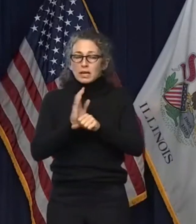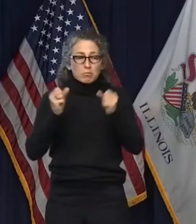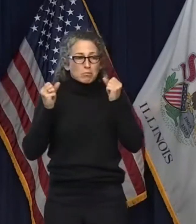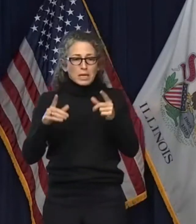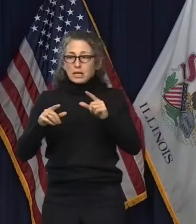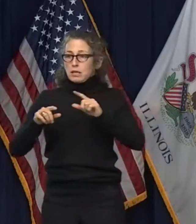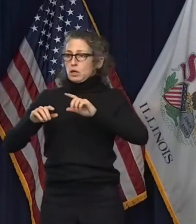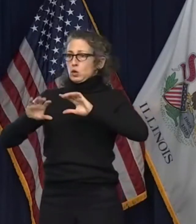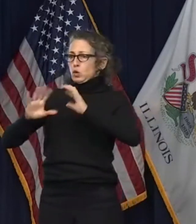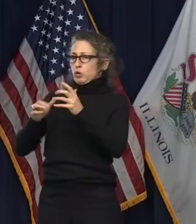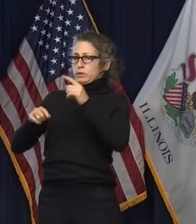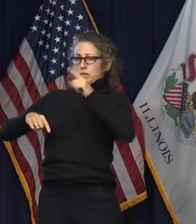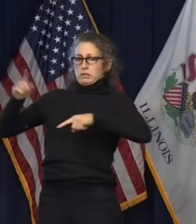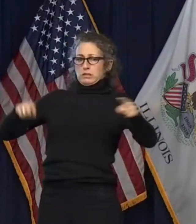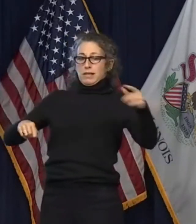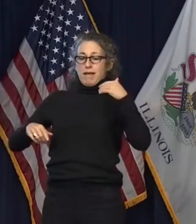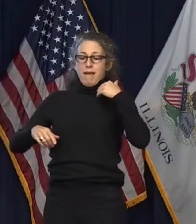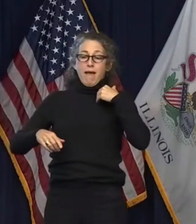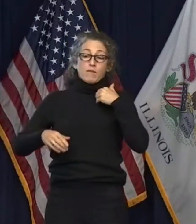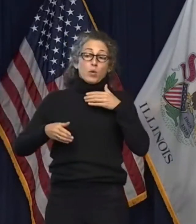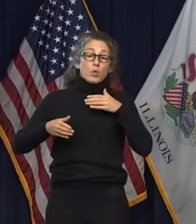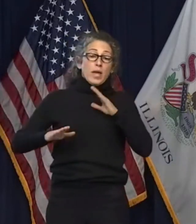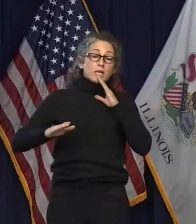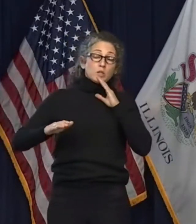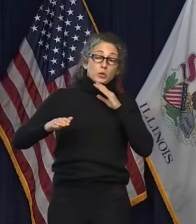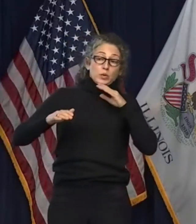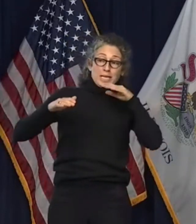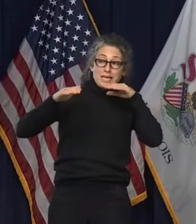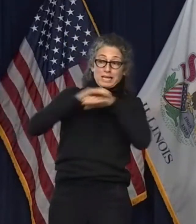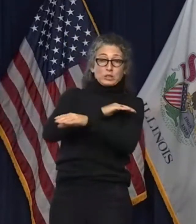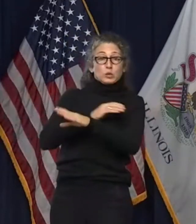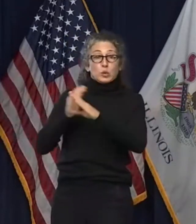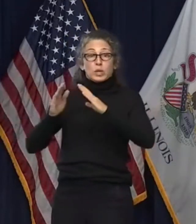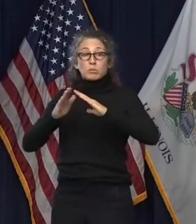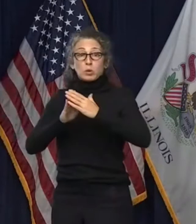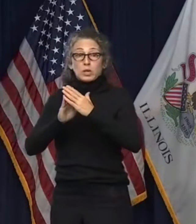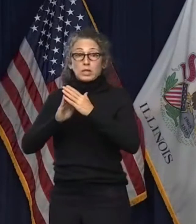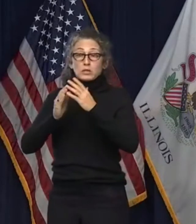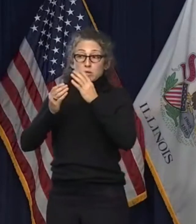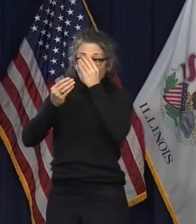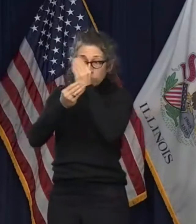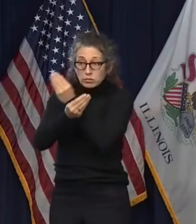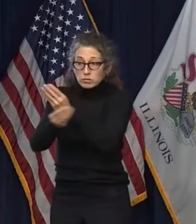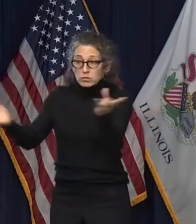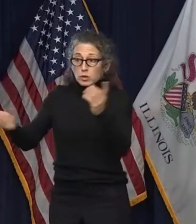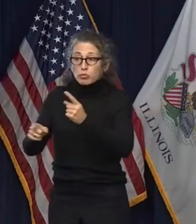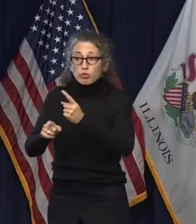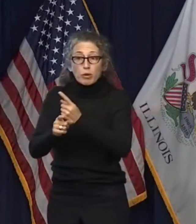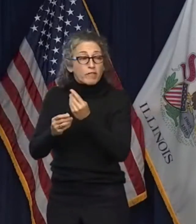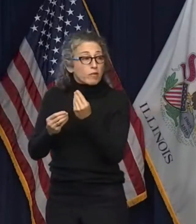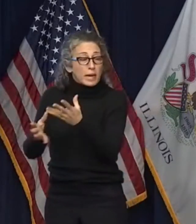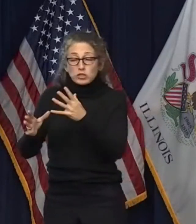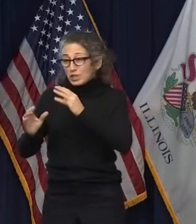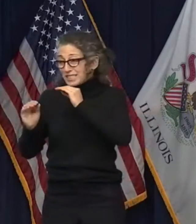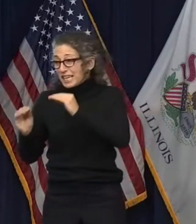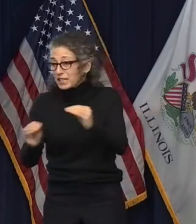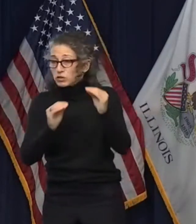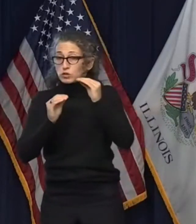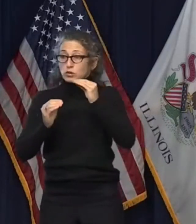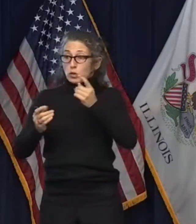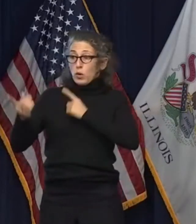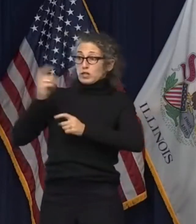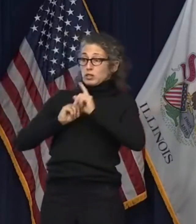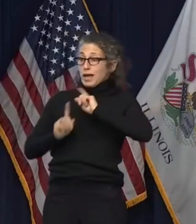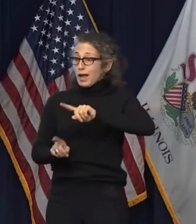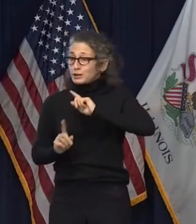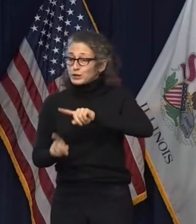that have inroads into these communities so that we can give the appropriate information, that we can answer questions, that we can make sure